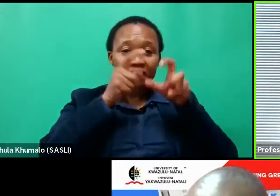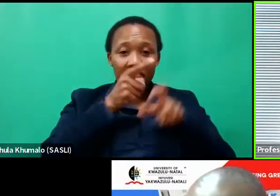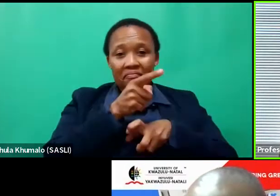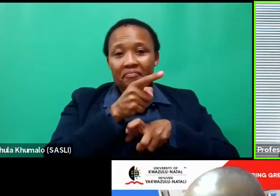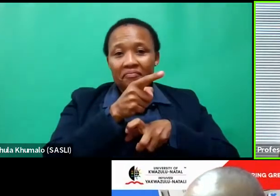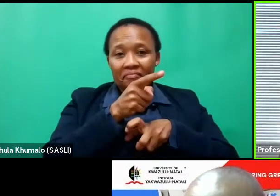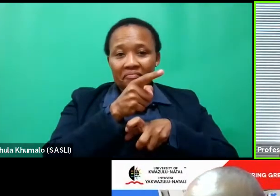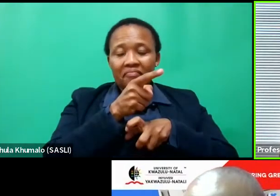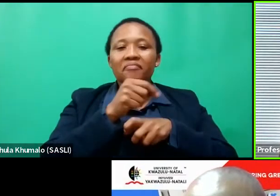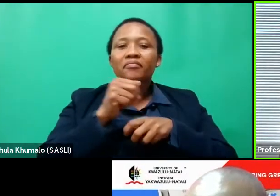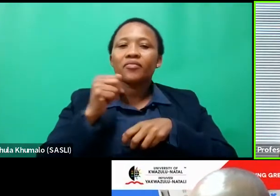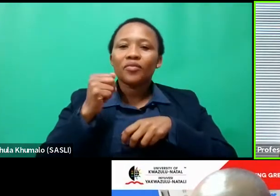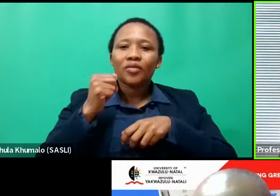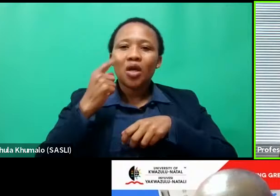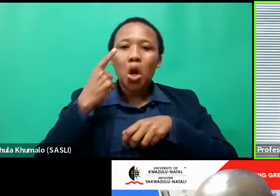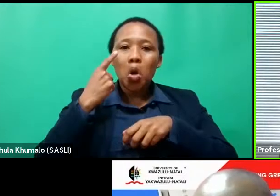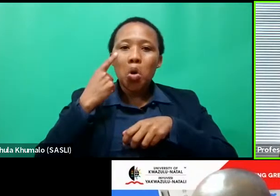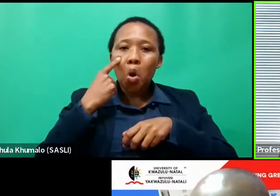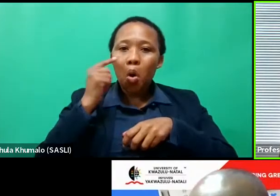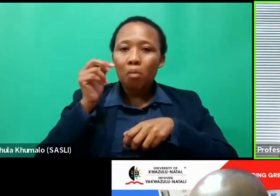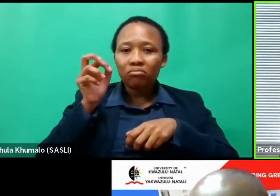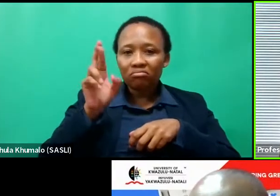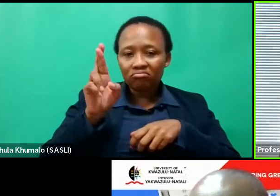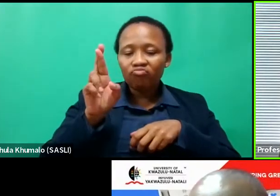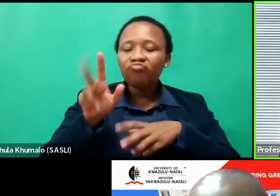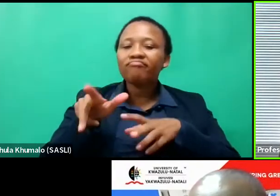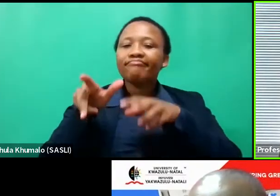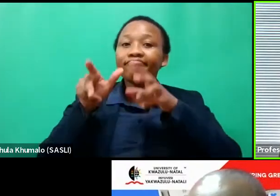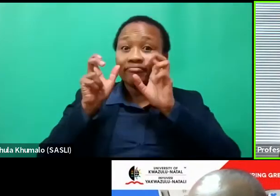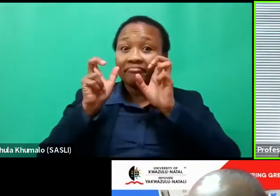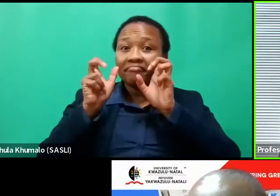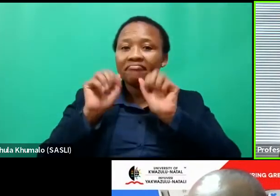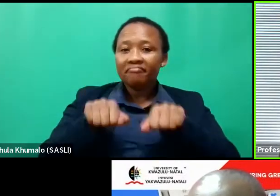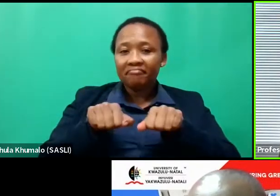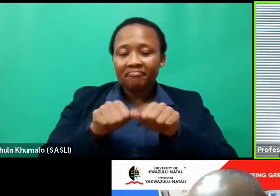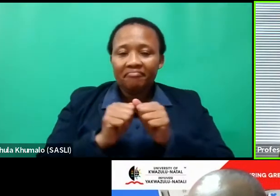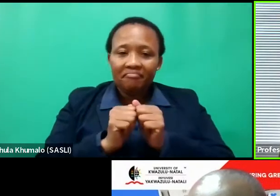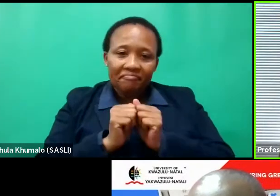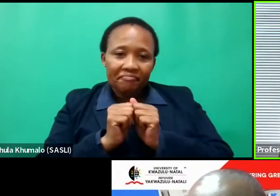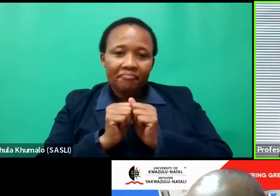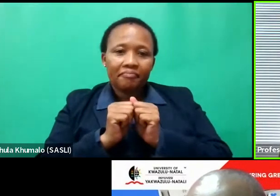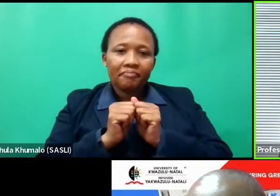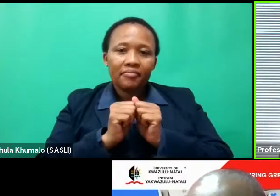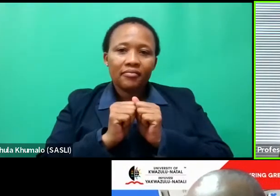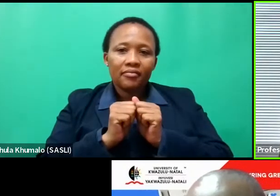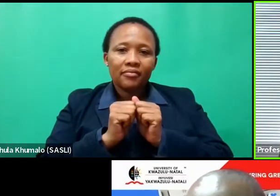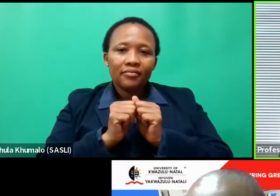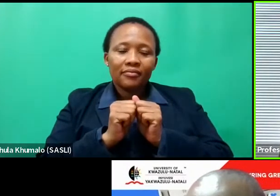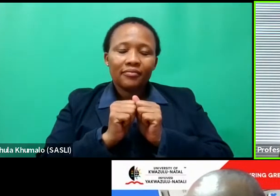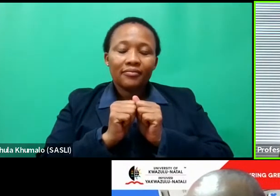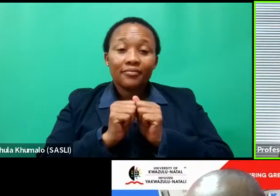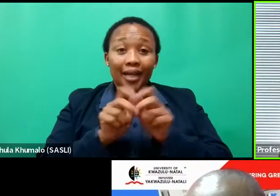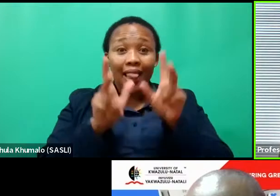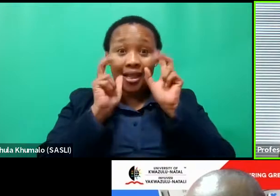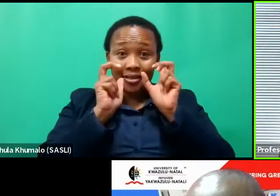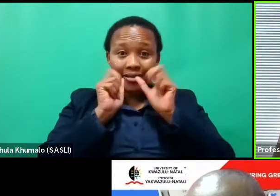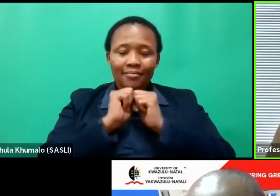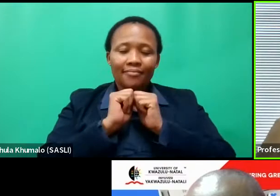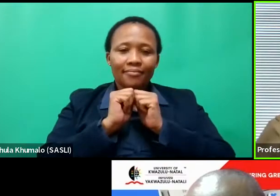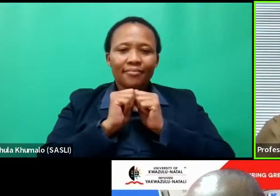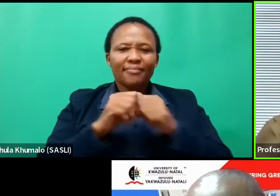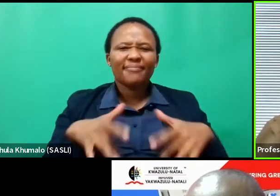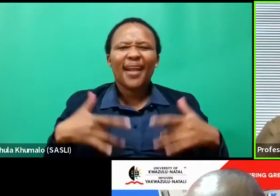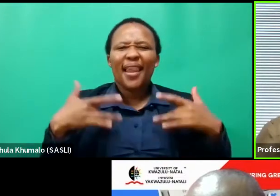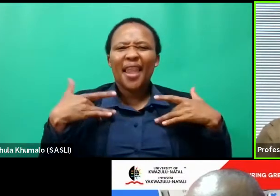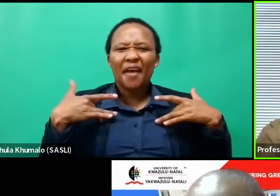Roshak Tini. I just think, listen, it's a life is a complexity. And